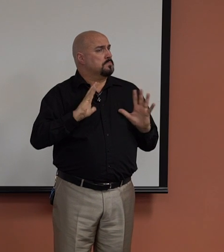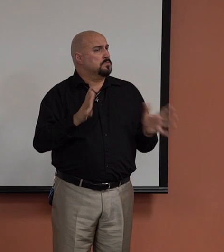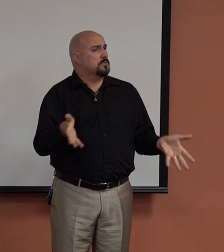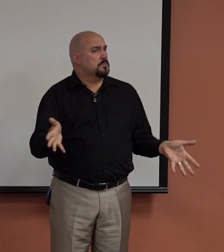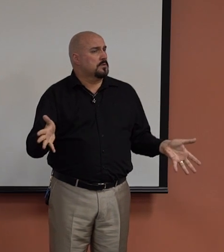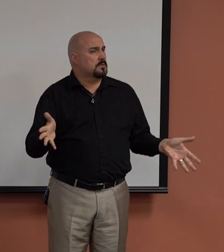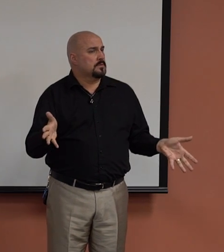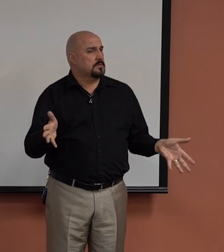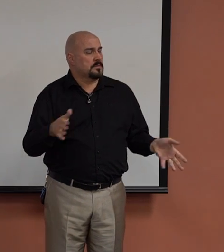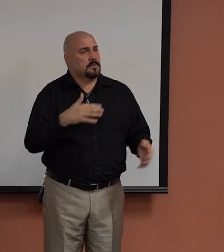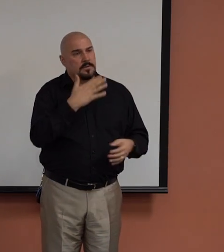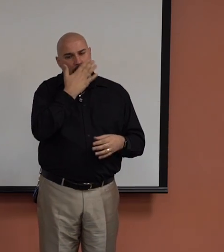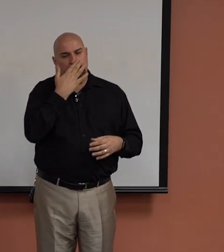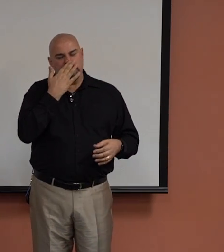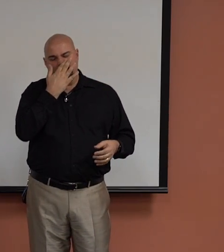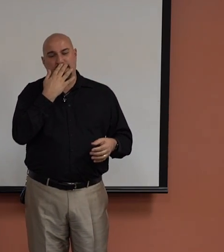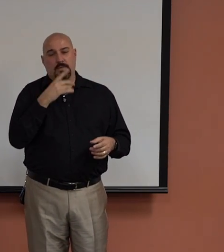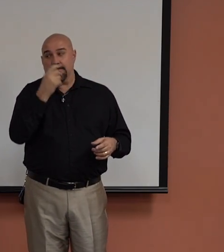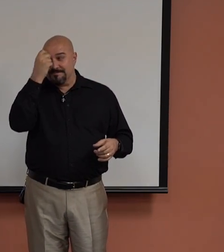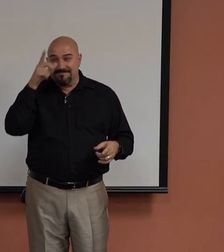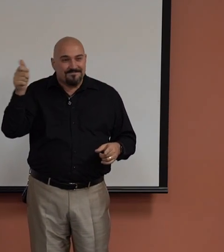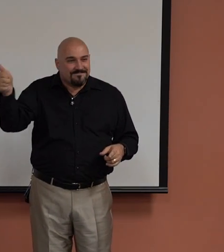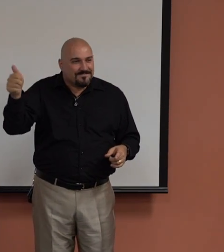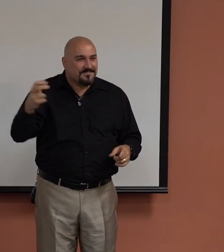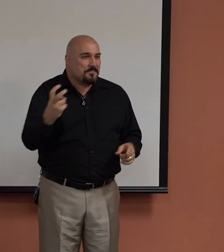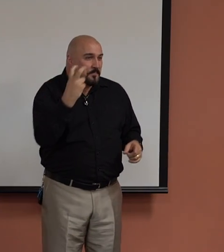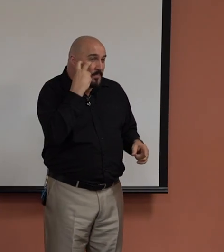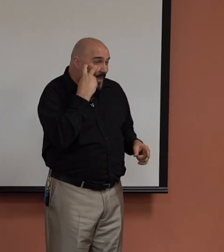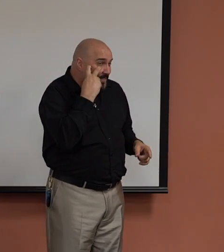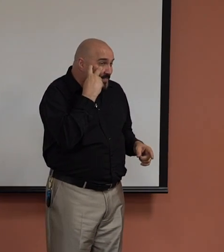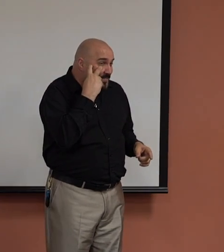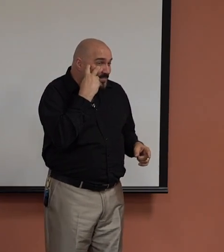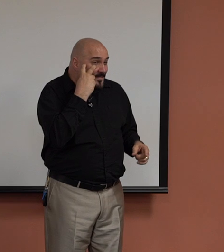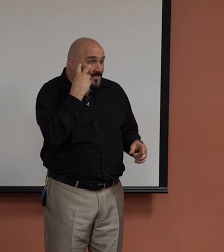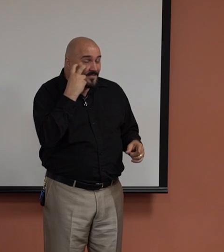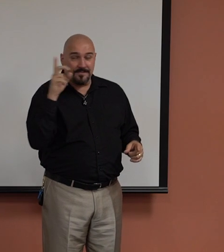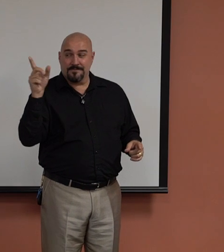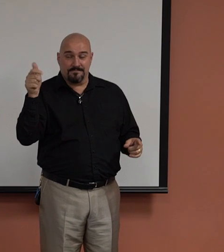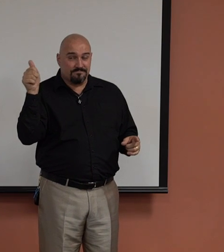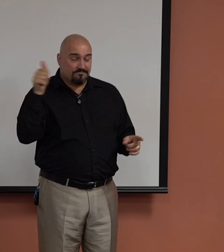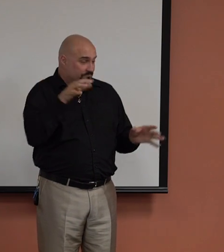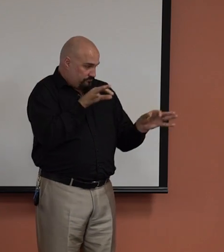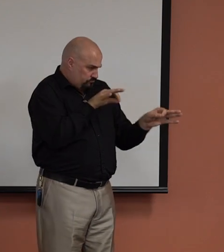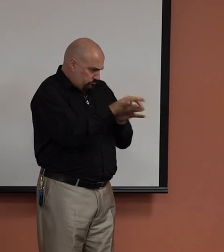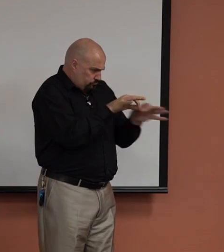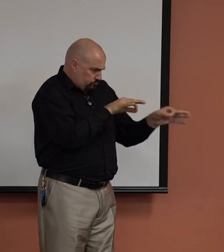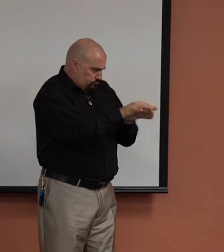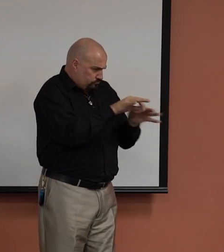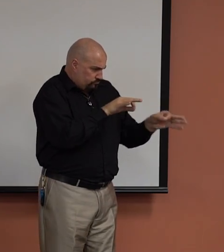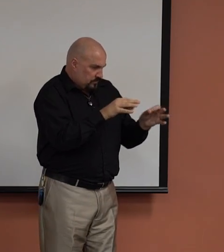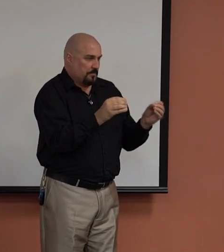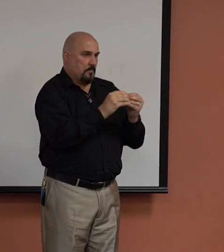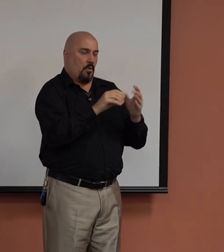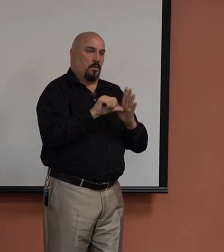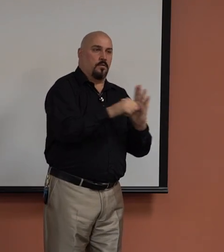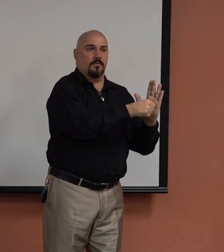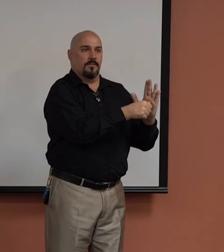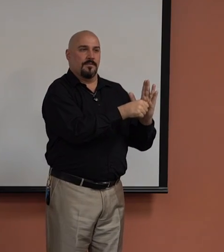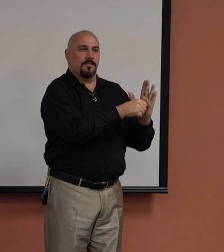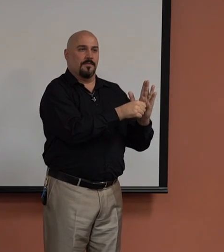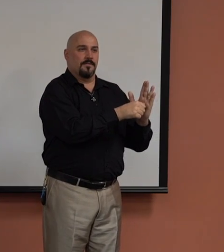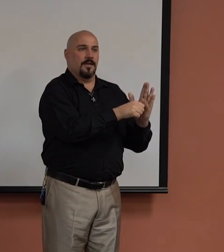from someone who is blind speaks a whole lot more than someone who's sighted coming in and trying to do that, right? And